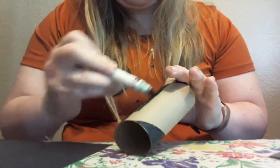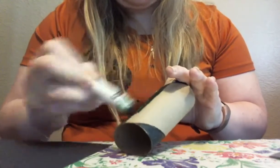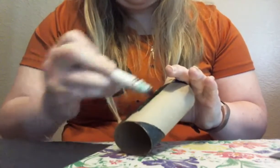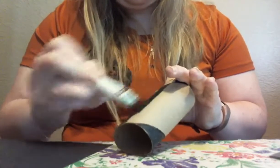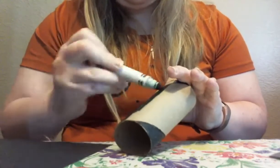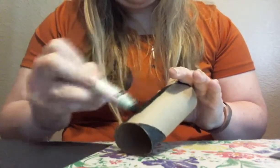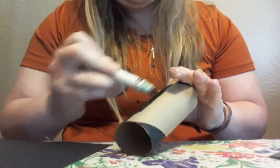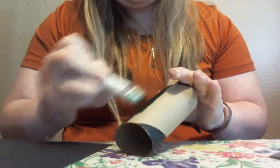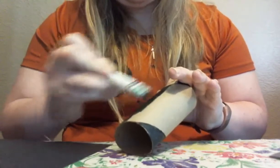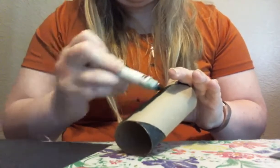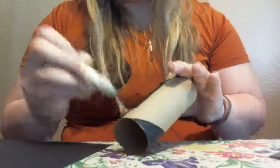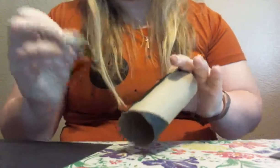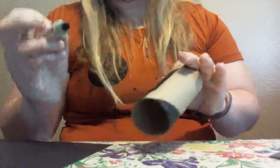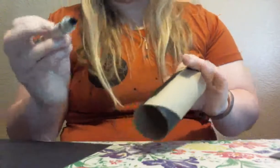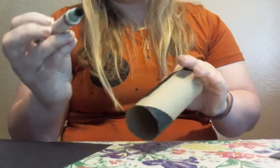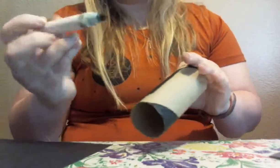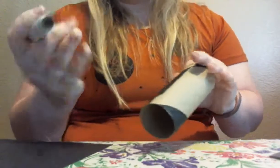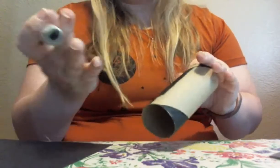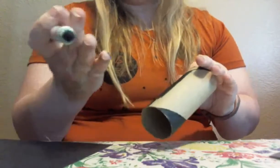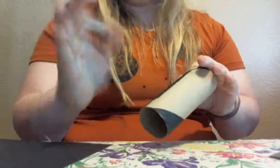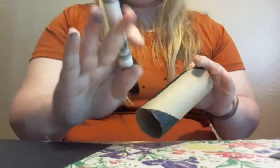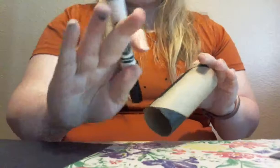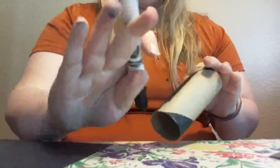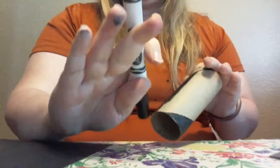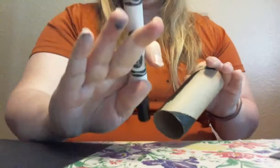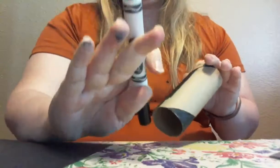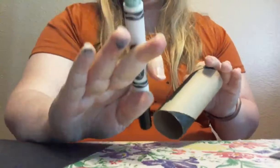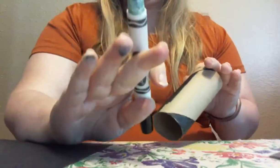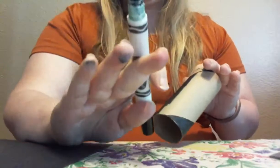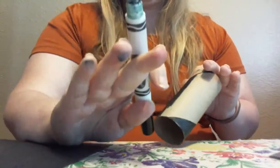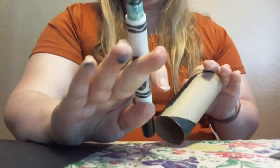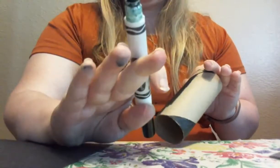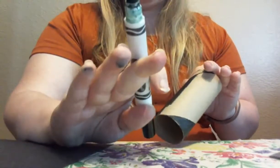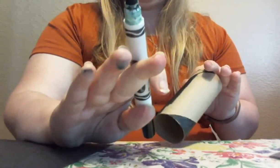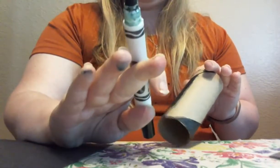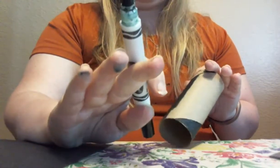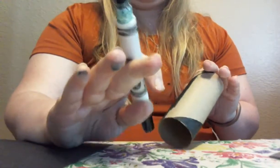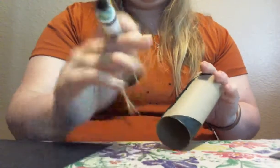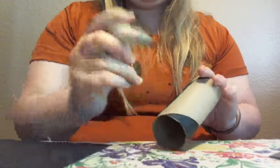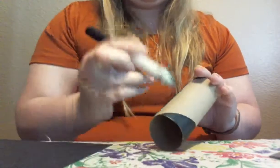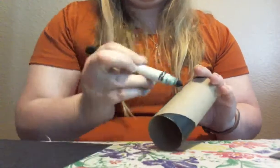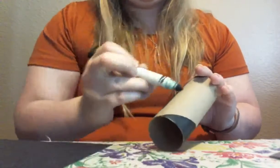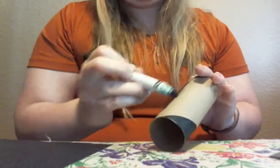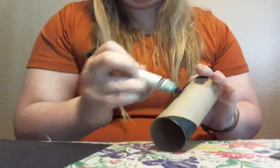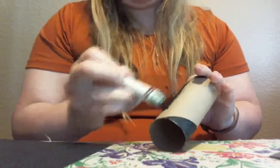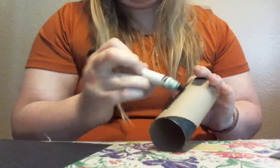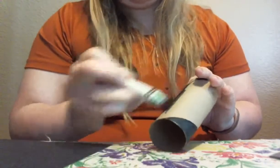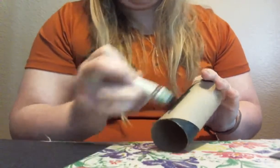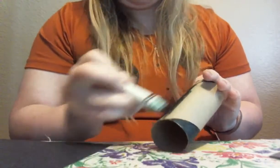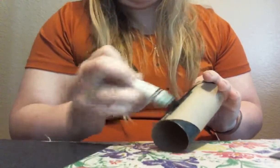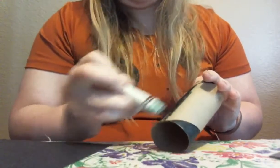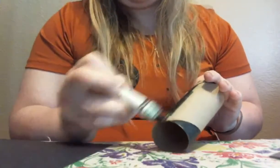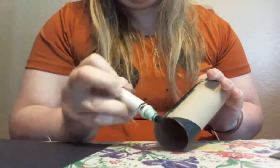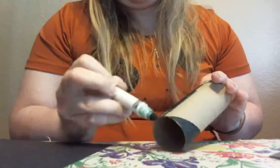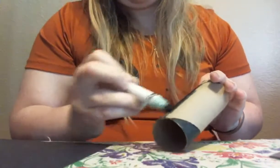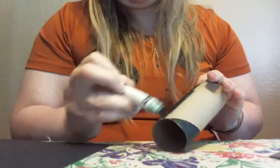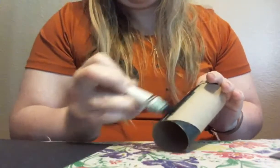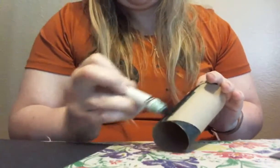And I'm using marker, so I'm probably going to get it on my fingers, as you can see. So that is totally